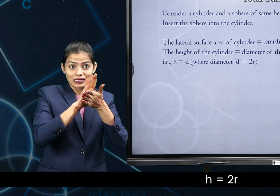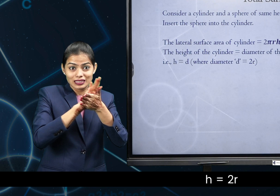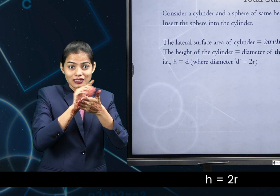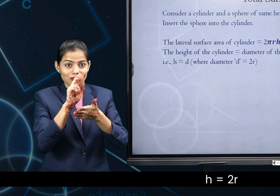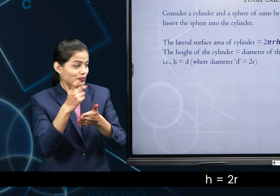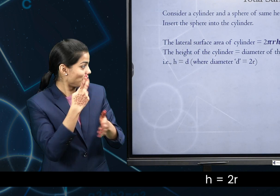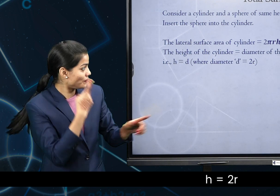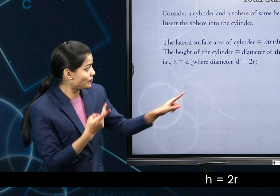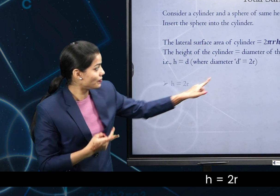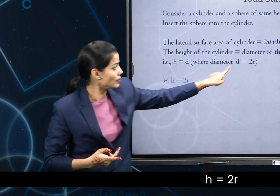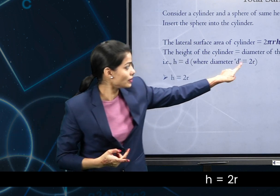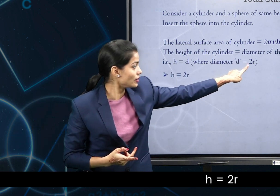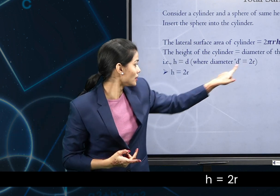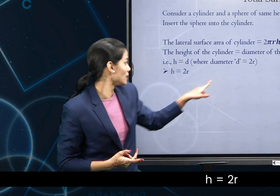h is equal to 2r.